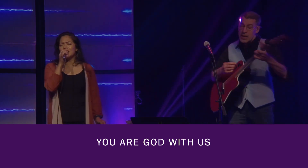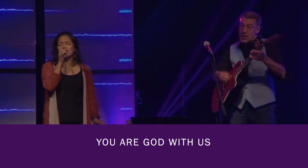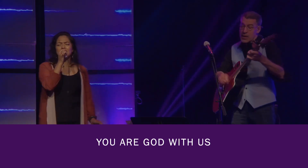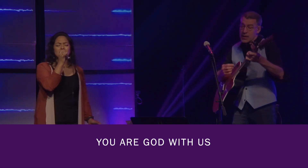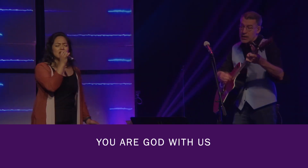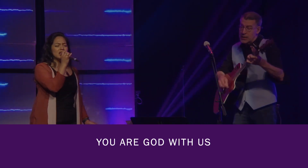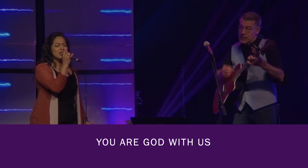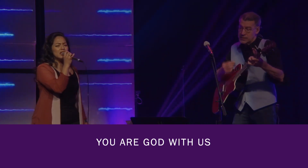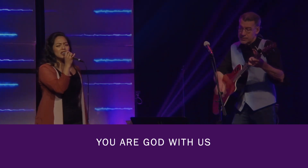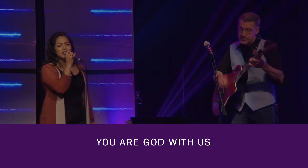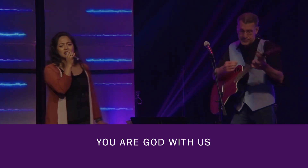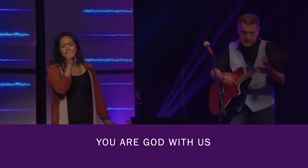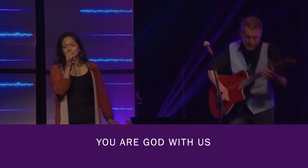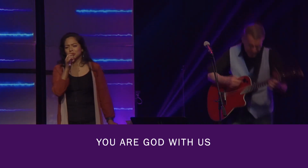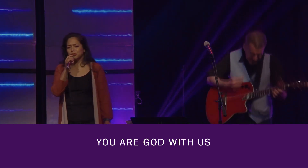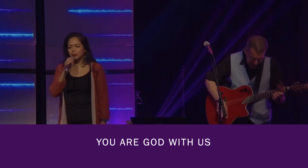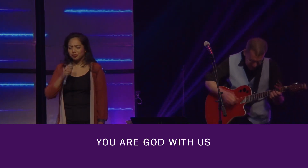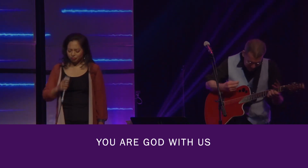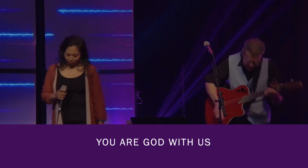with